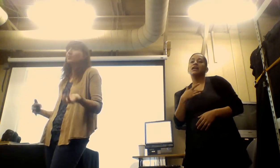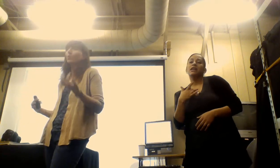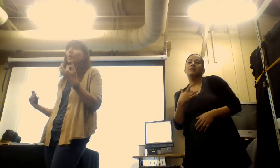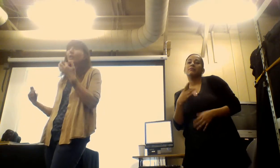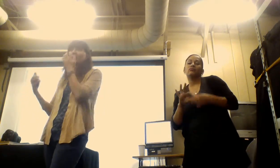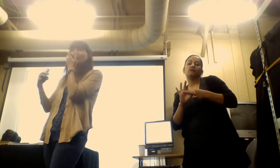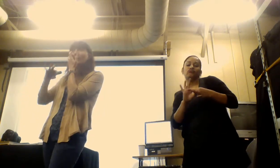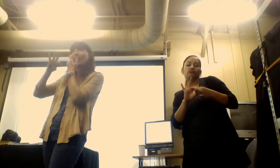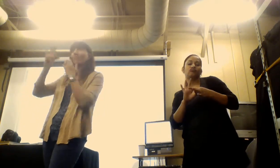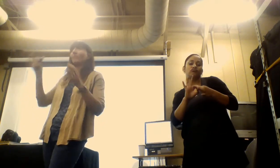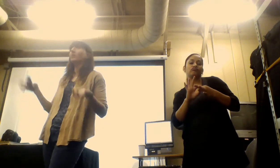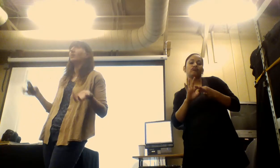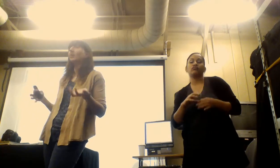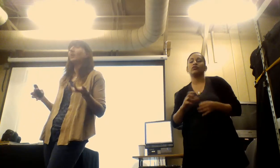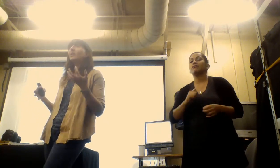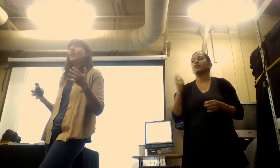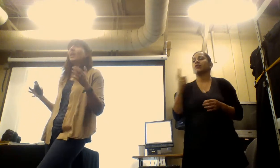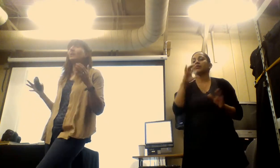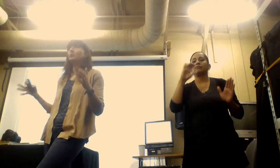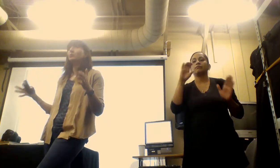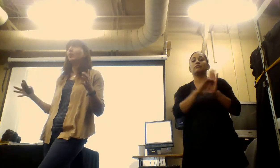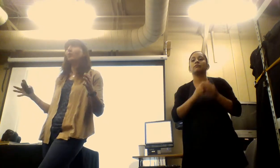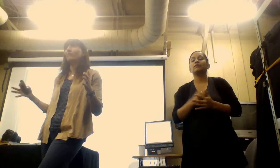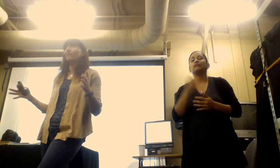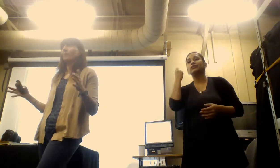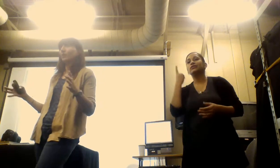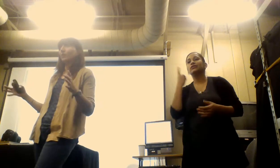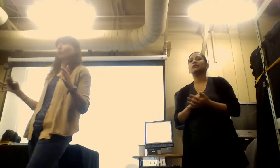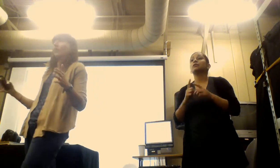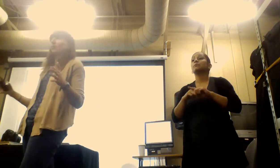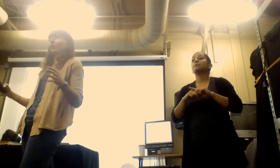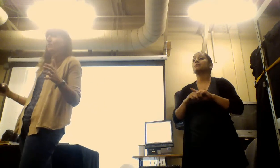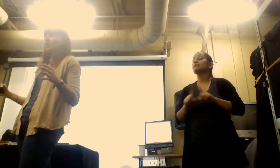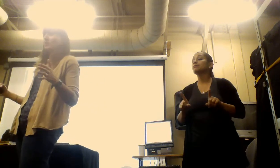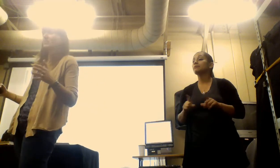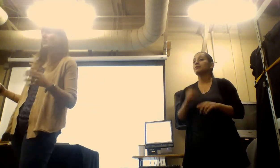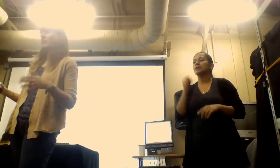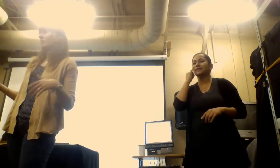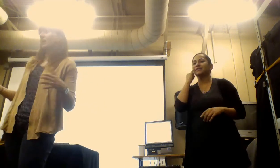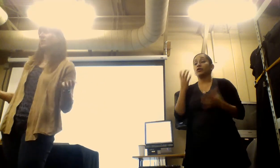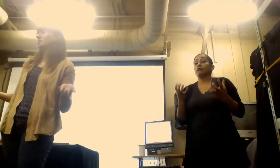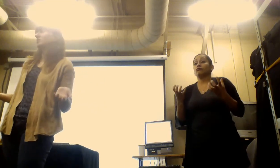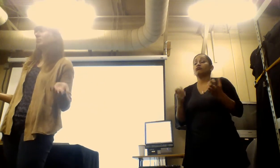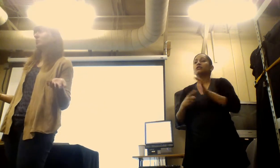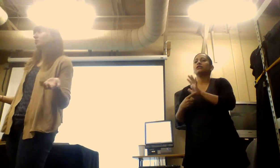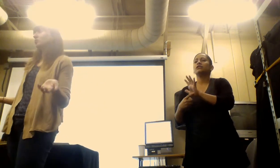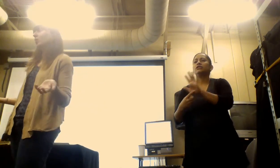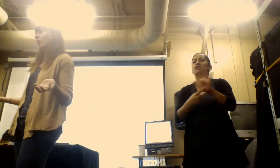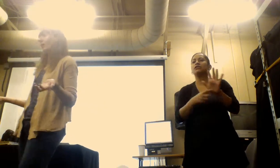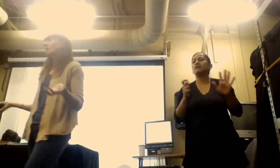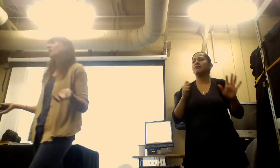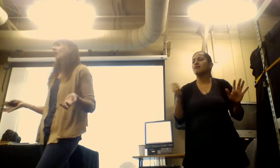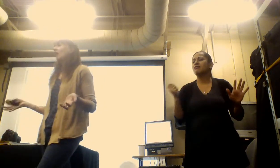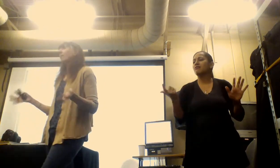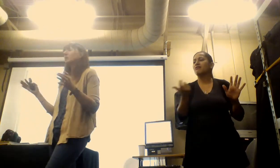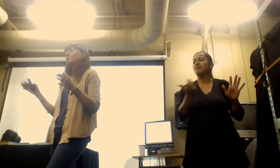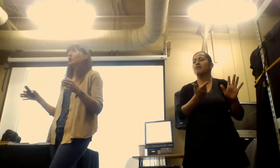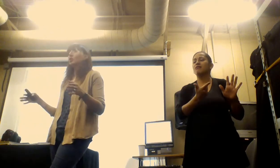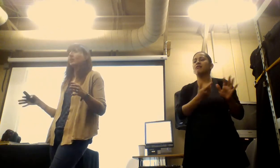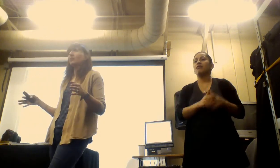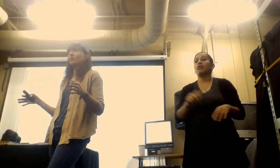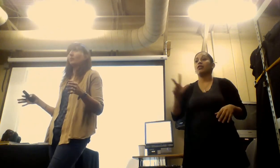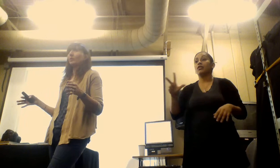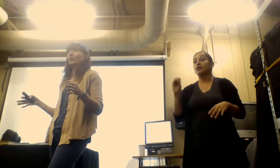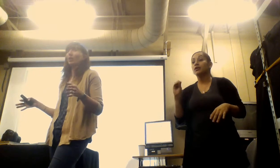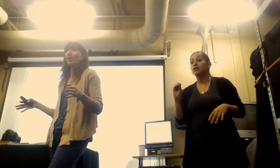have the stories and we have everything, and you show your family 300 images and they're asleep and snoring because